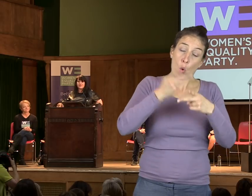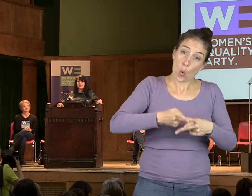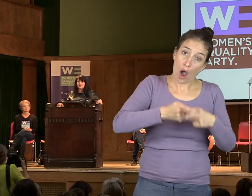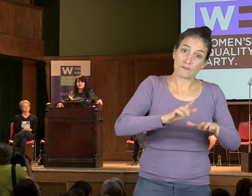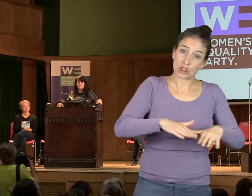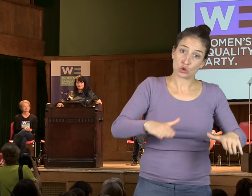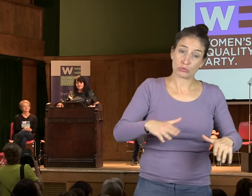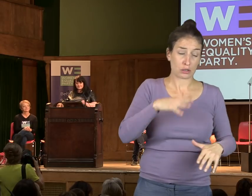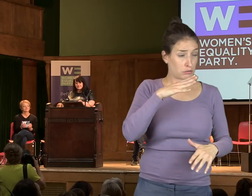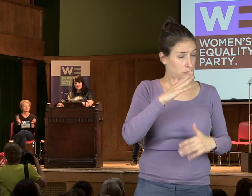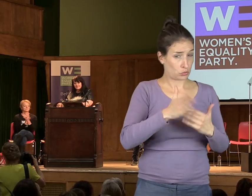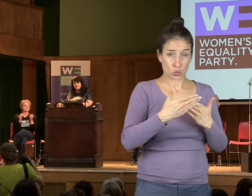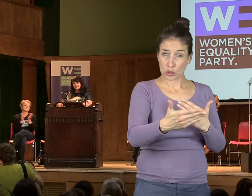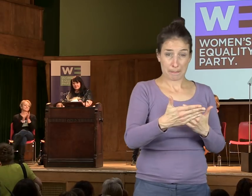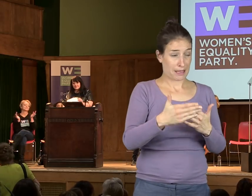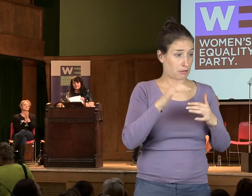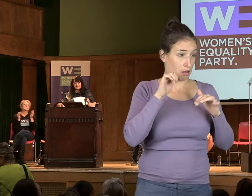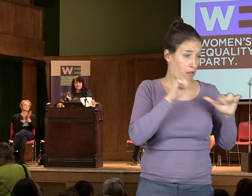their child.